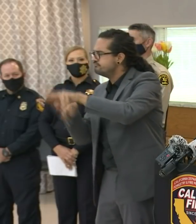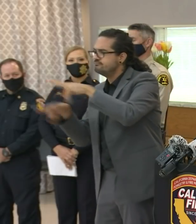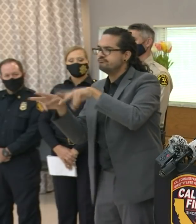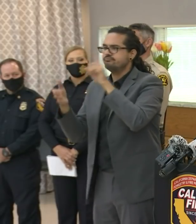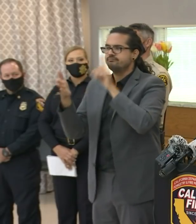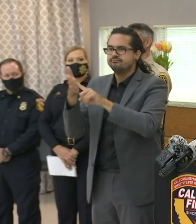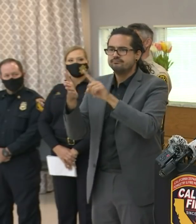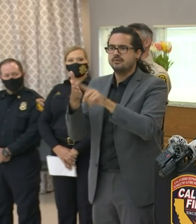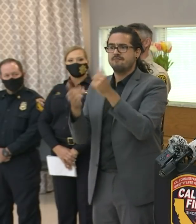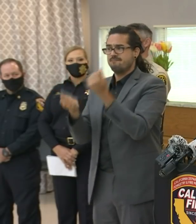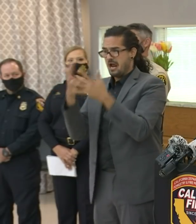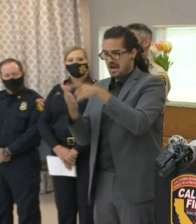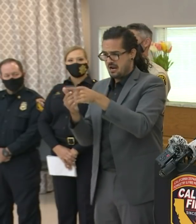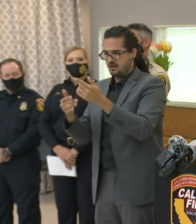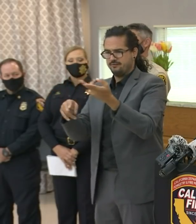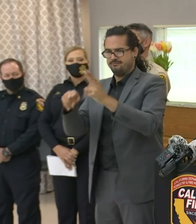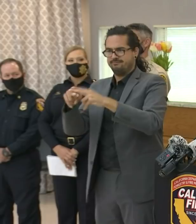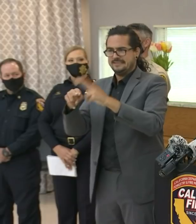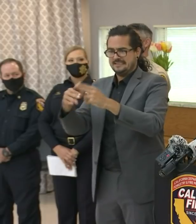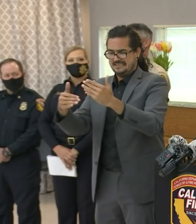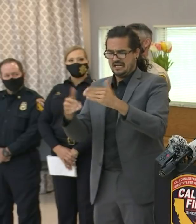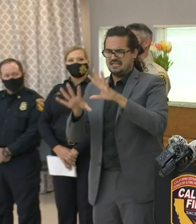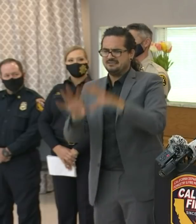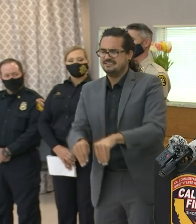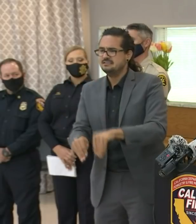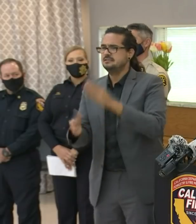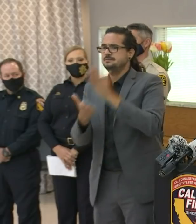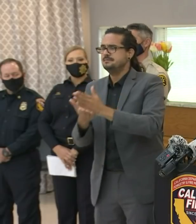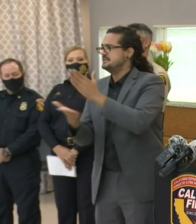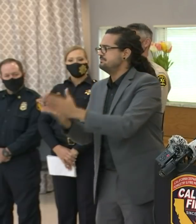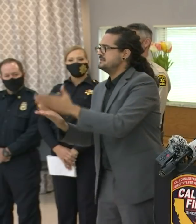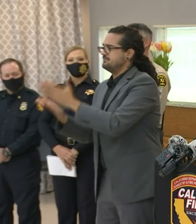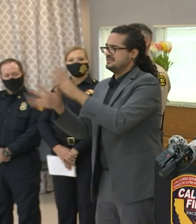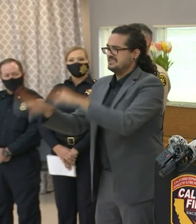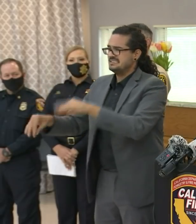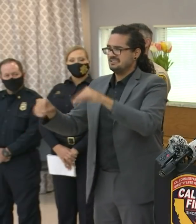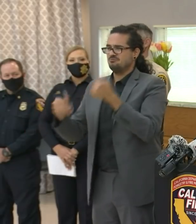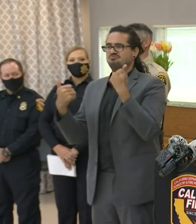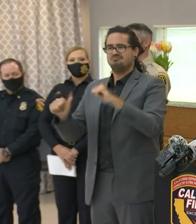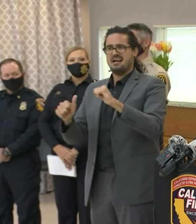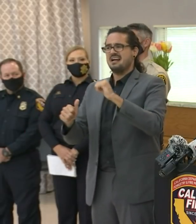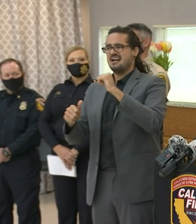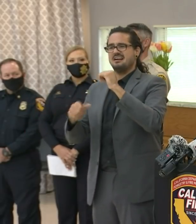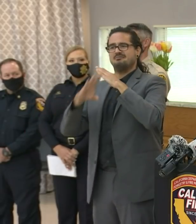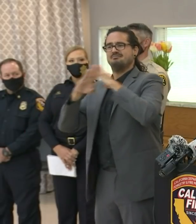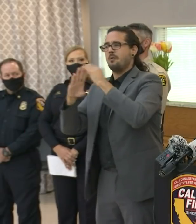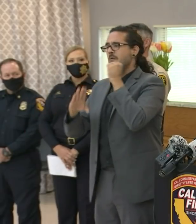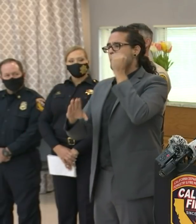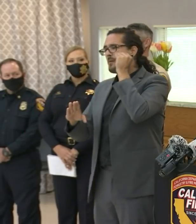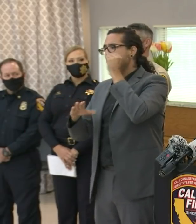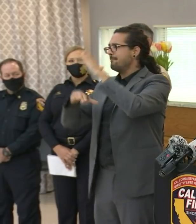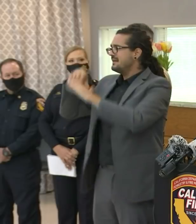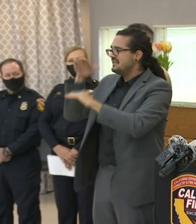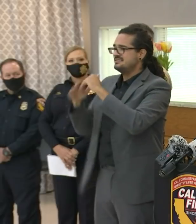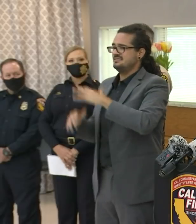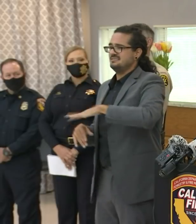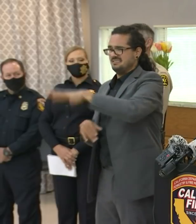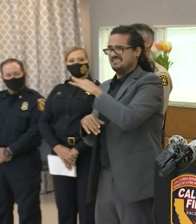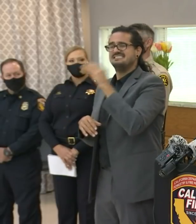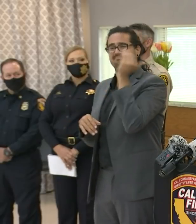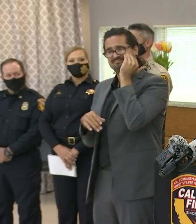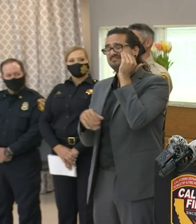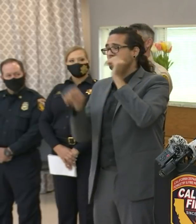able to jump on that and protect more structures that were having some minor threats to them. Again, because we